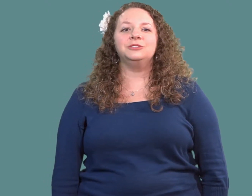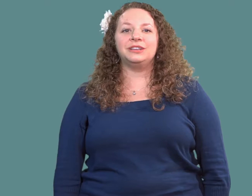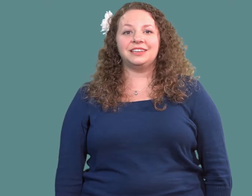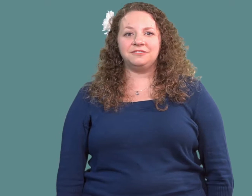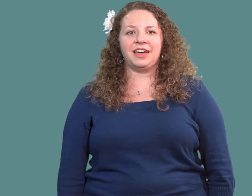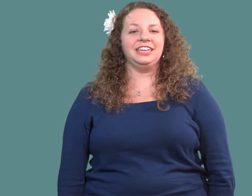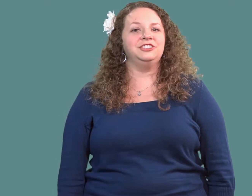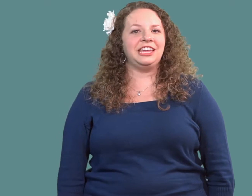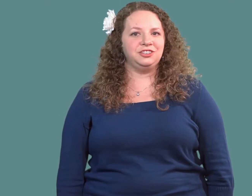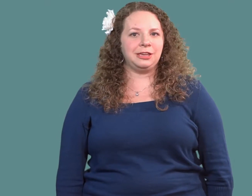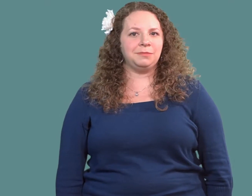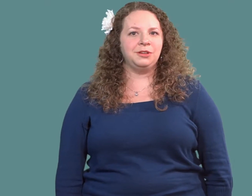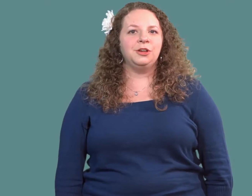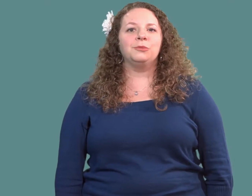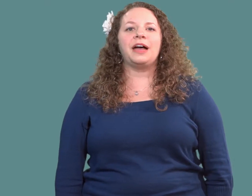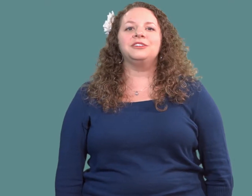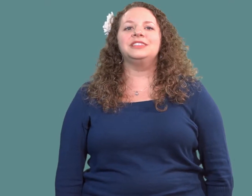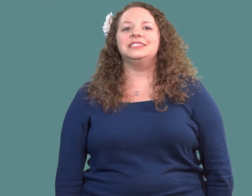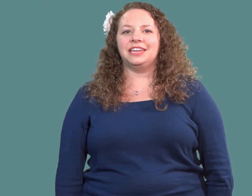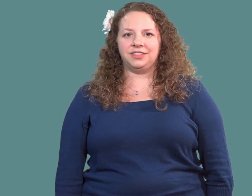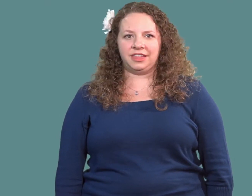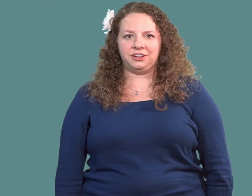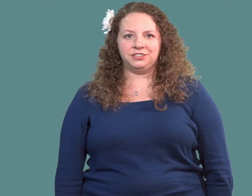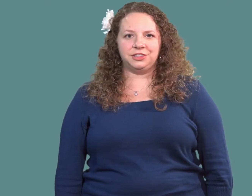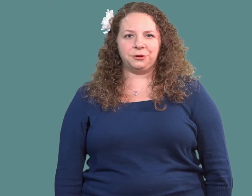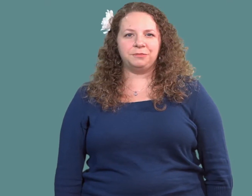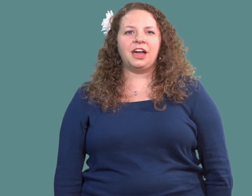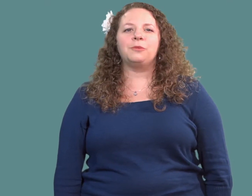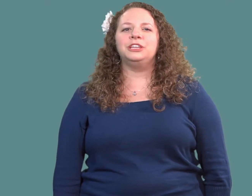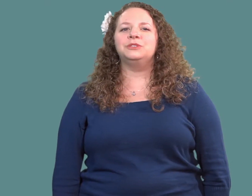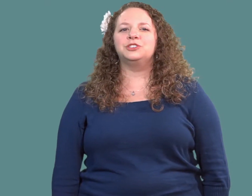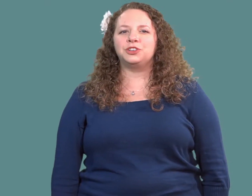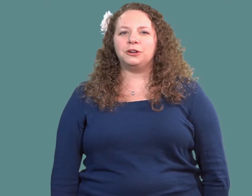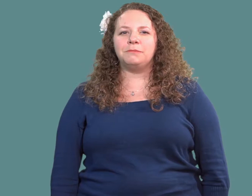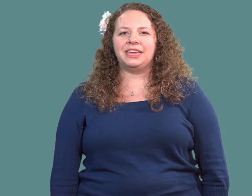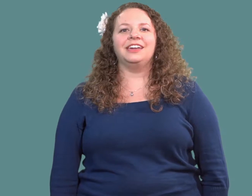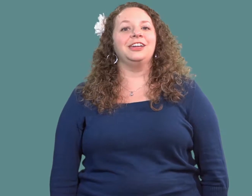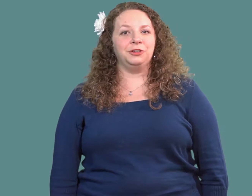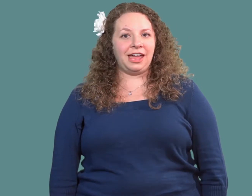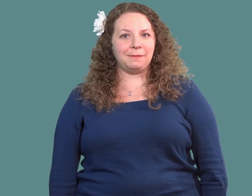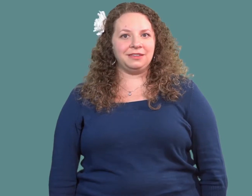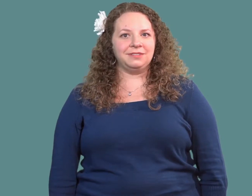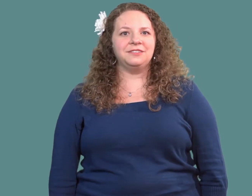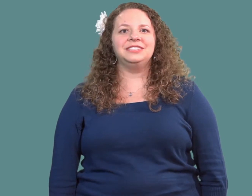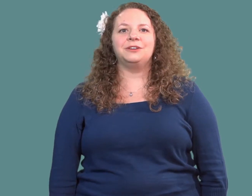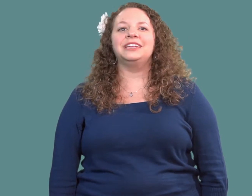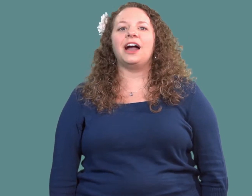to identify each hand shape. Rather than saying the letters, though, I want you to start making a good habit of sounding out